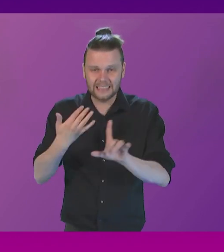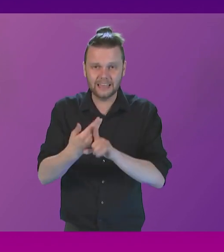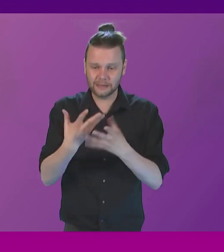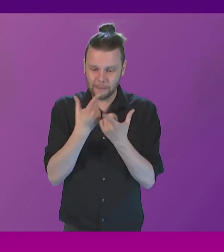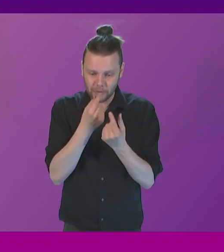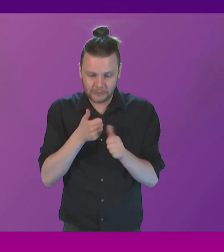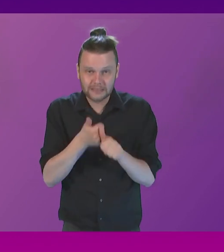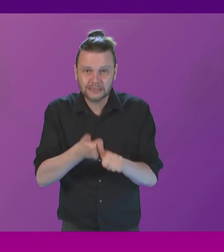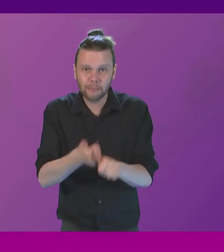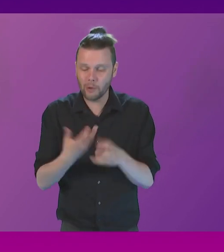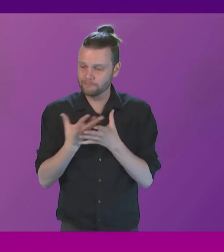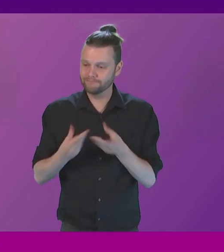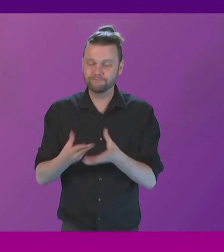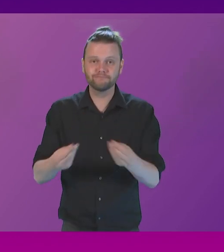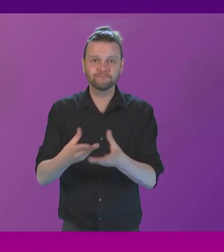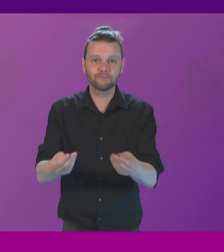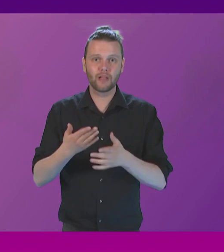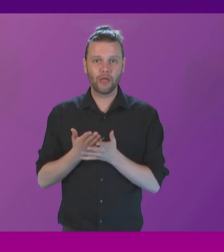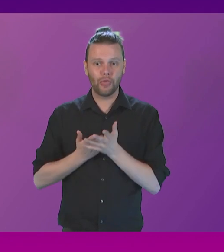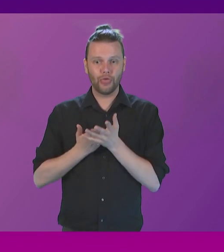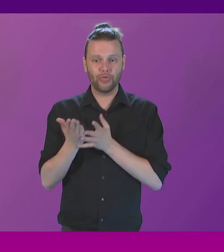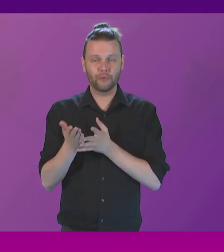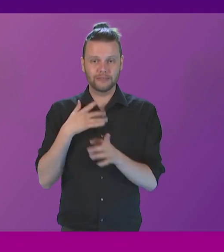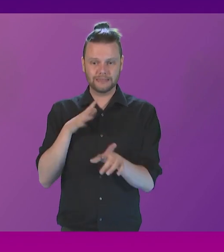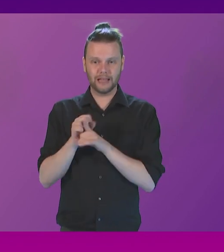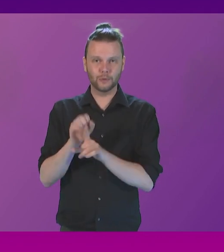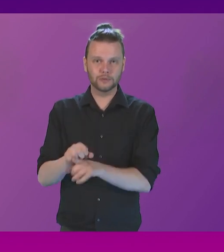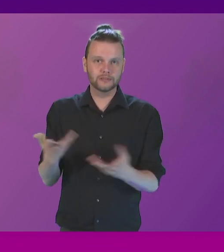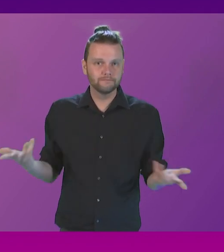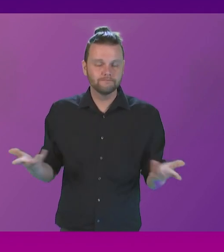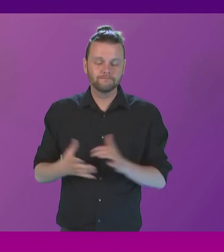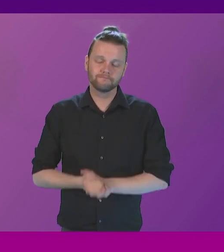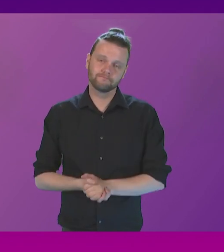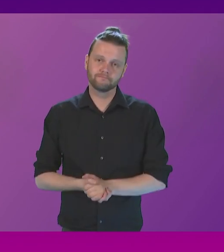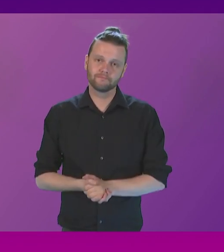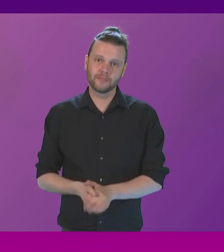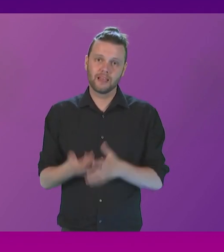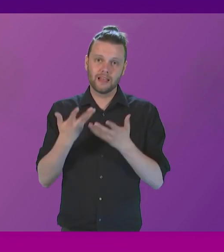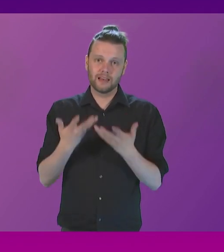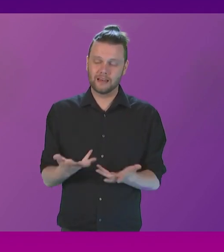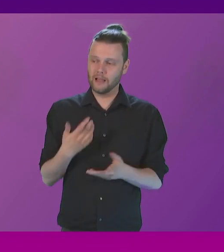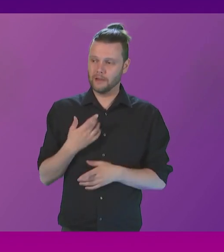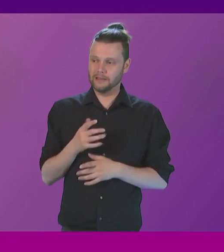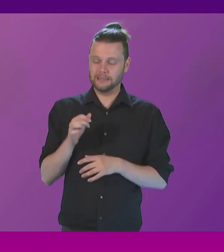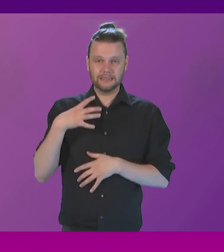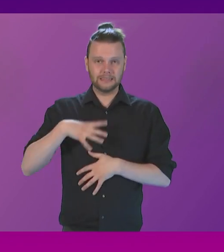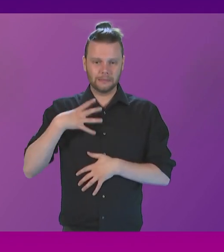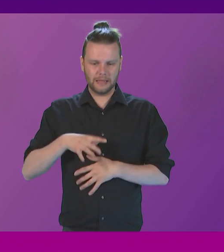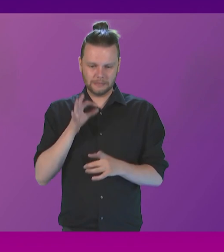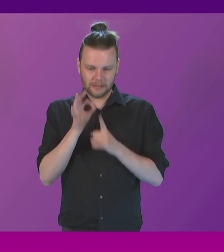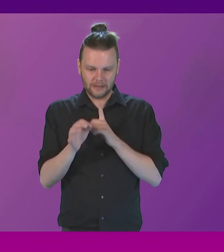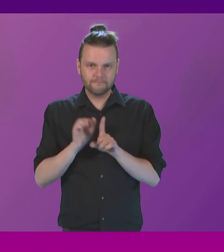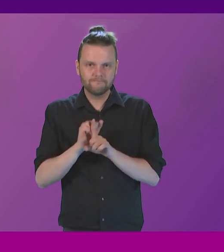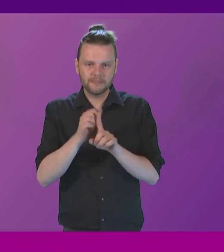support and guidance through the diagnosis. There now needs to be sufficient tailored support